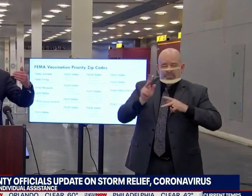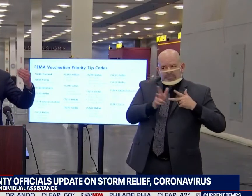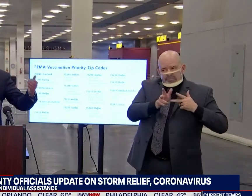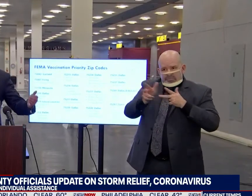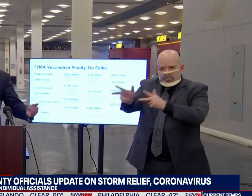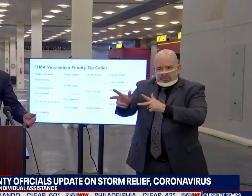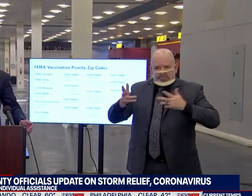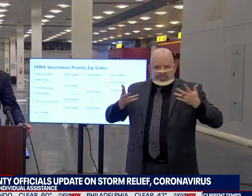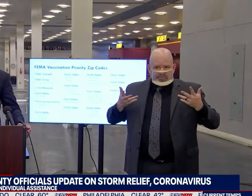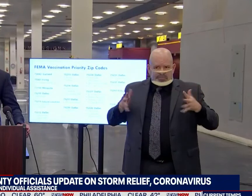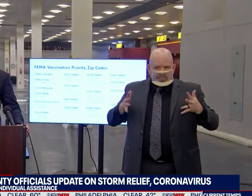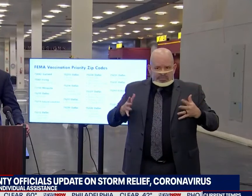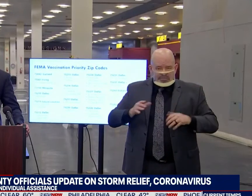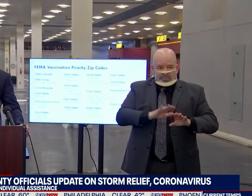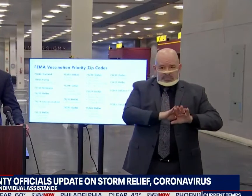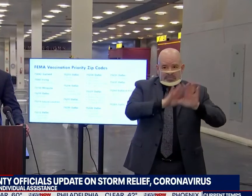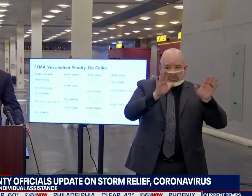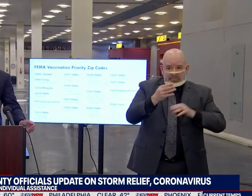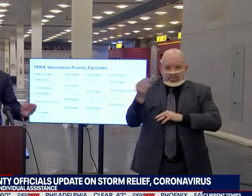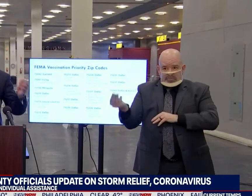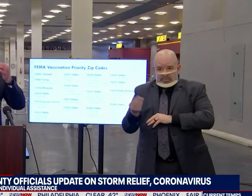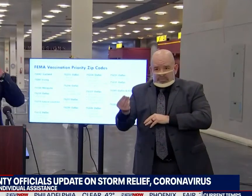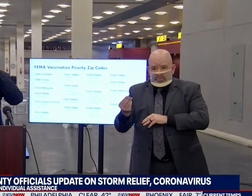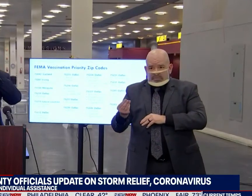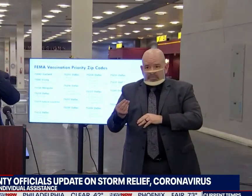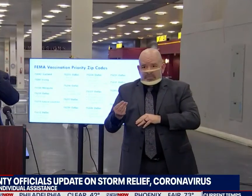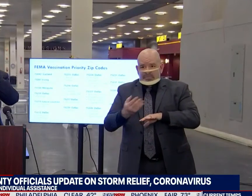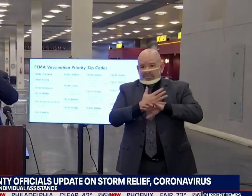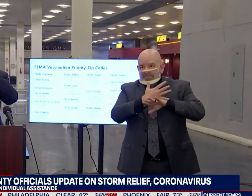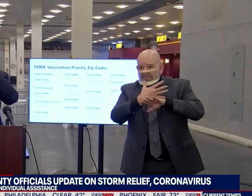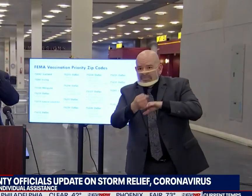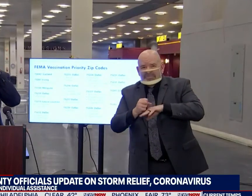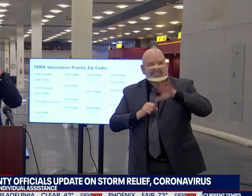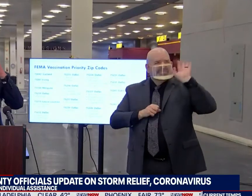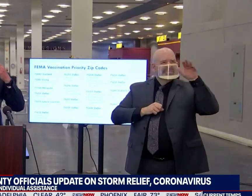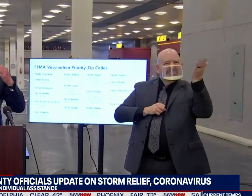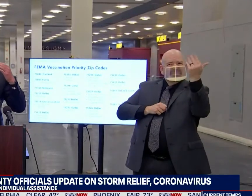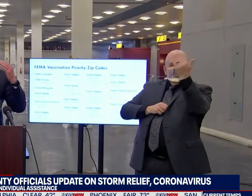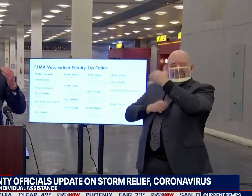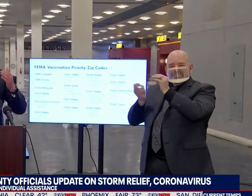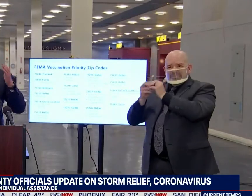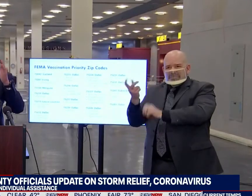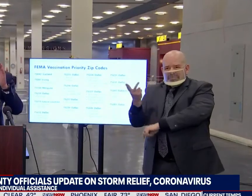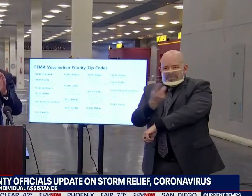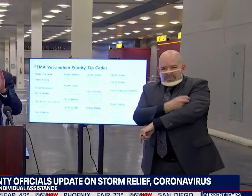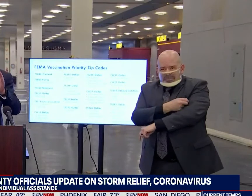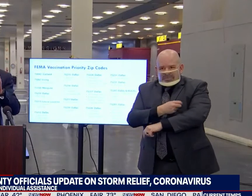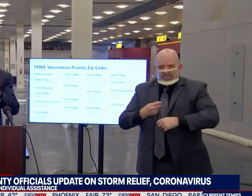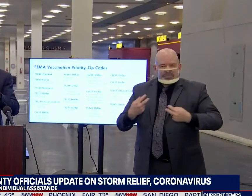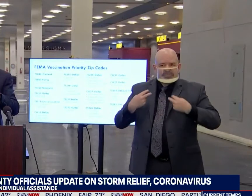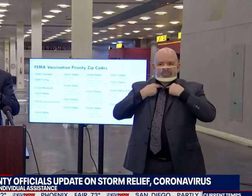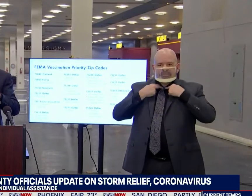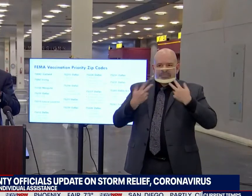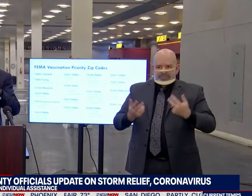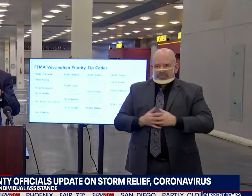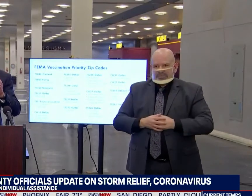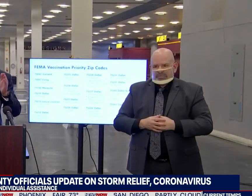then ran out of doses and didn't have any to give. Um today we've received an additional